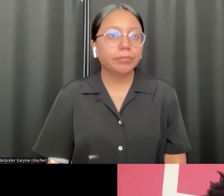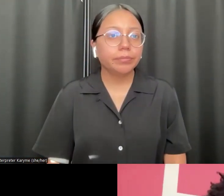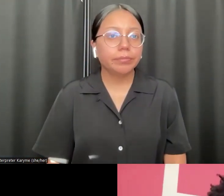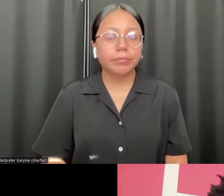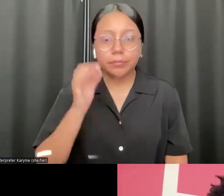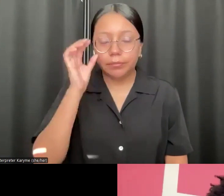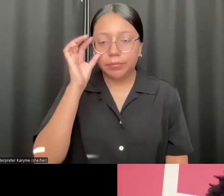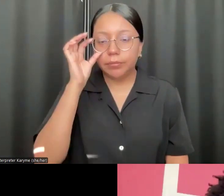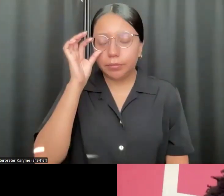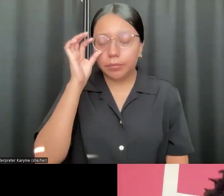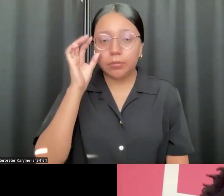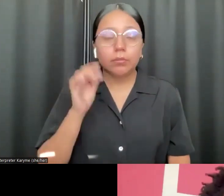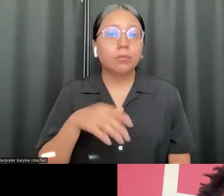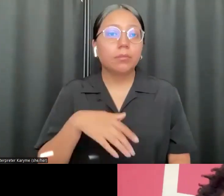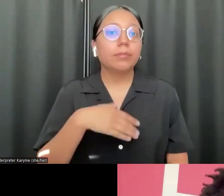And I'll pass it over to Moya.